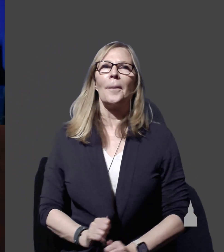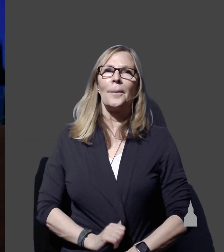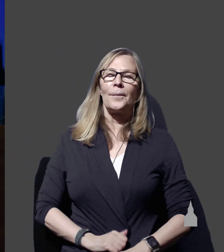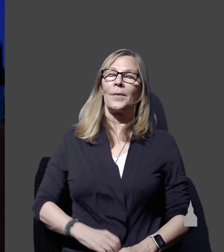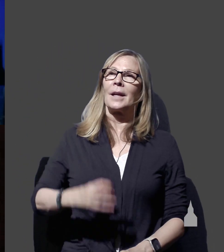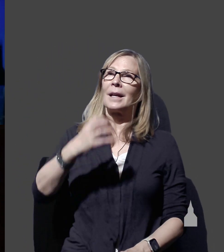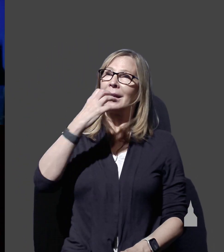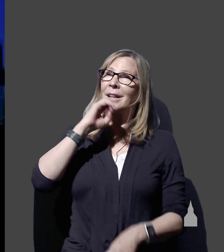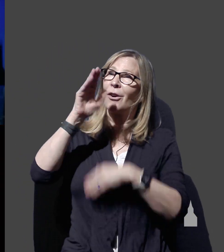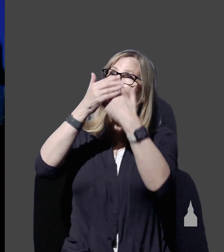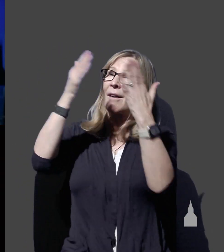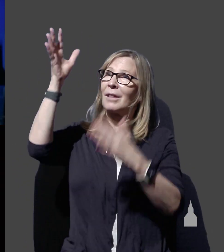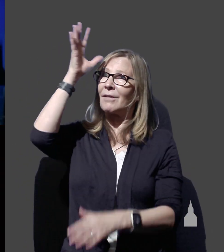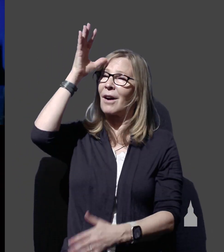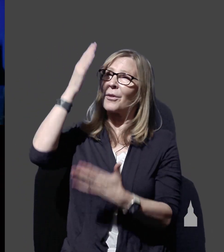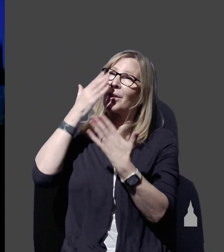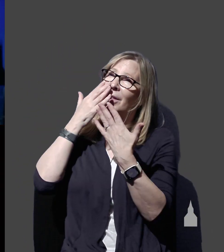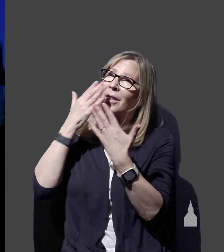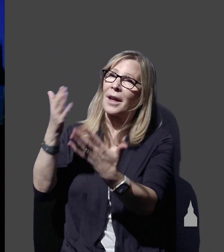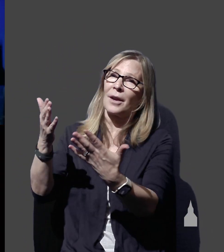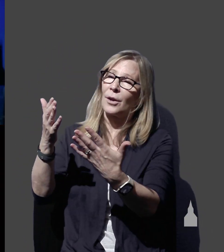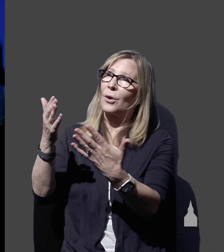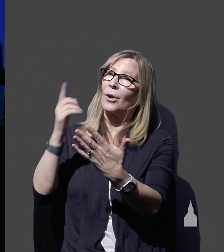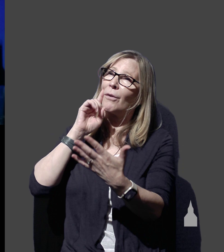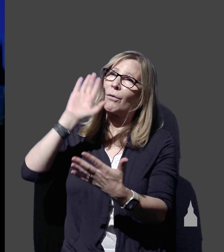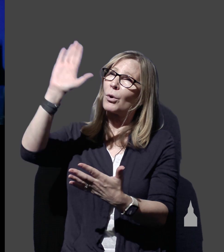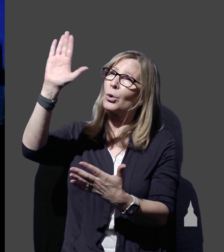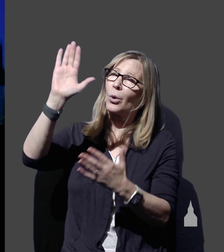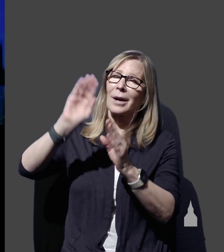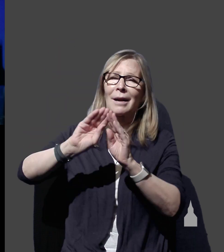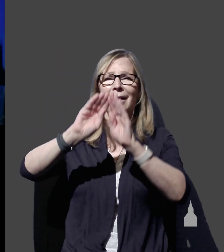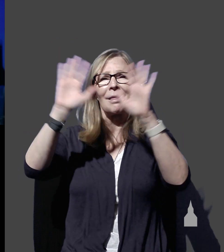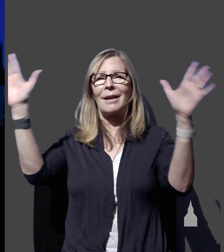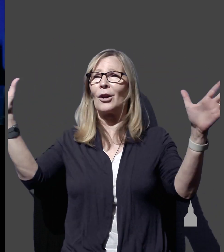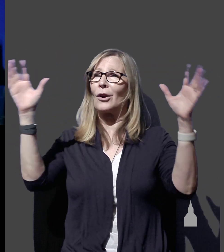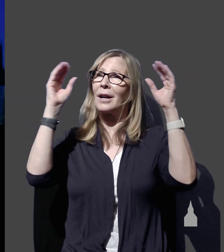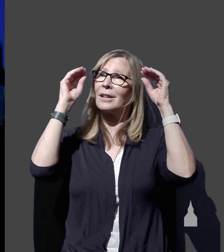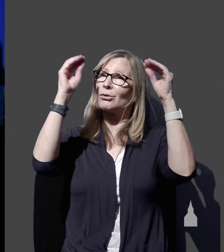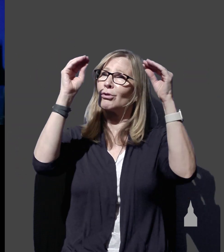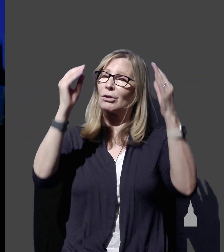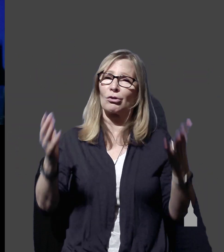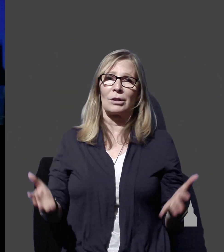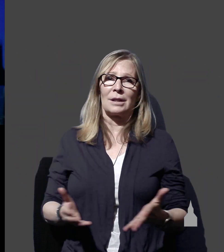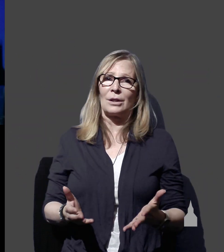Dear Heavenly Father, we thank you for your clear instruction.